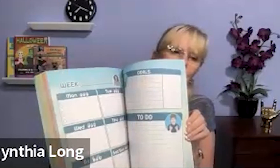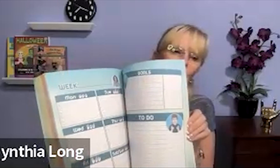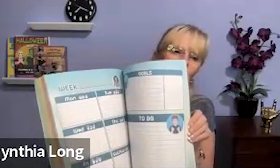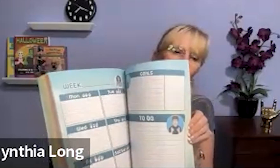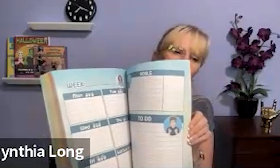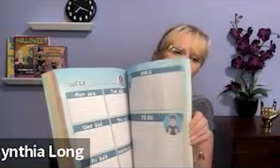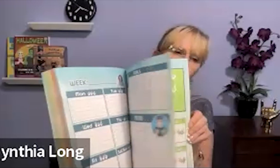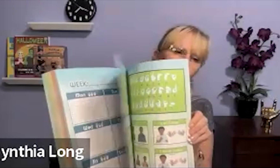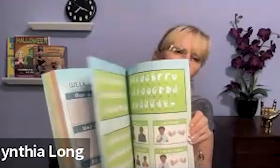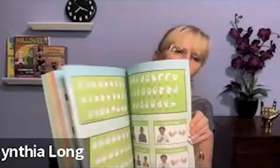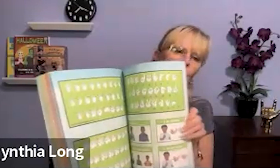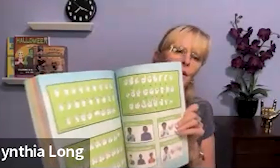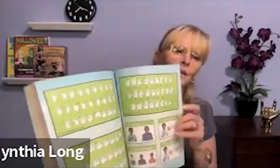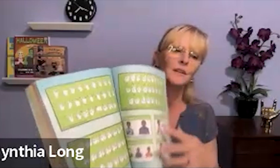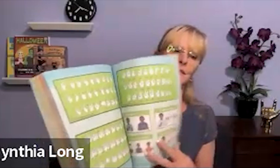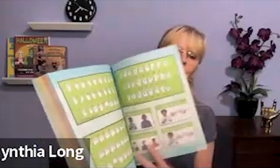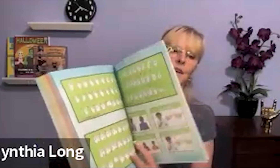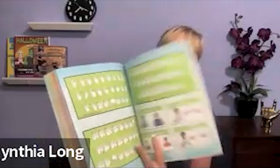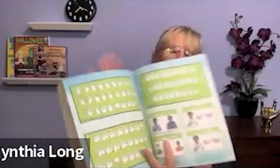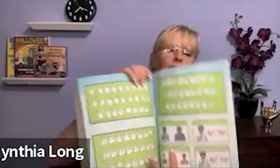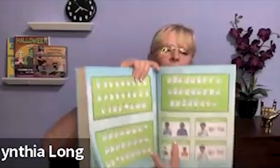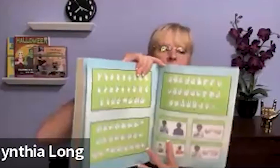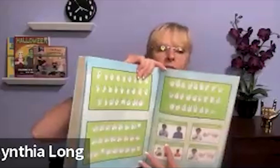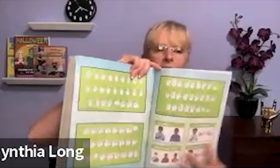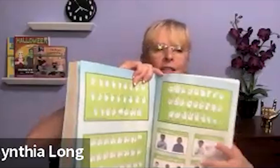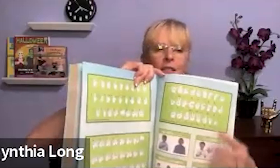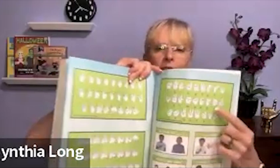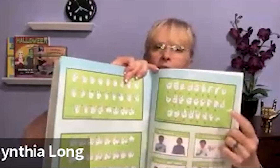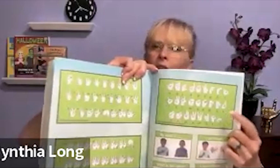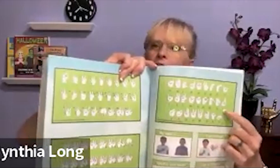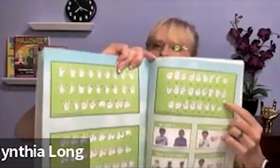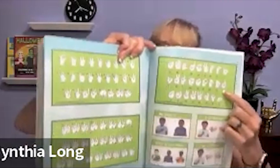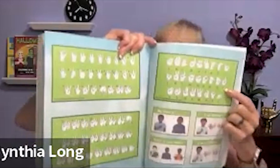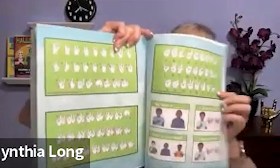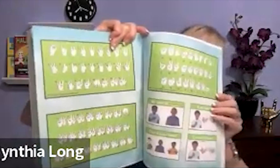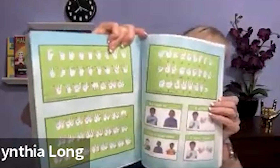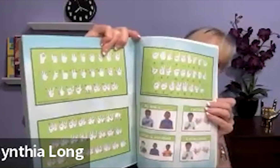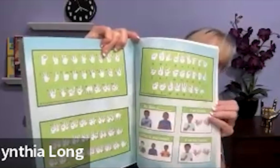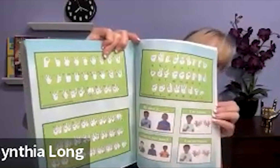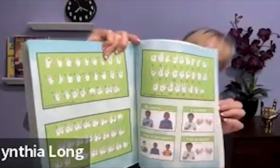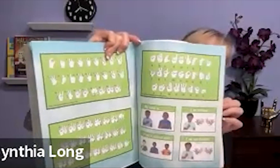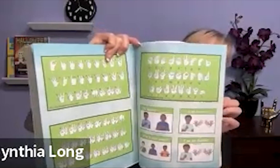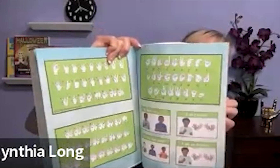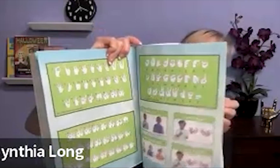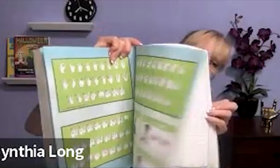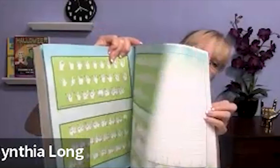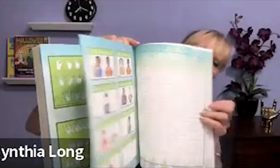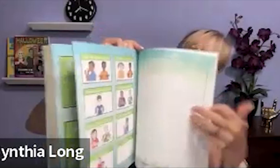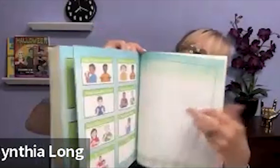we have what we call, see these, you get to do your numbers, your conversation cards